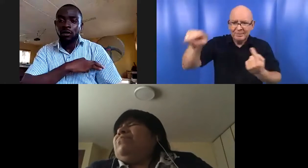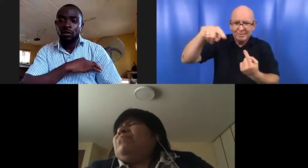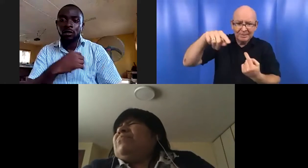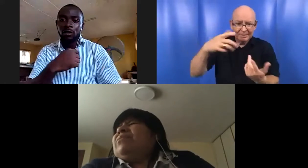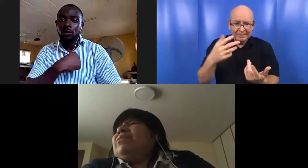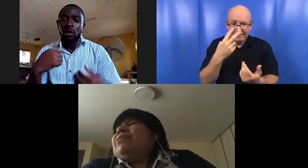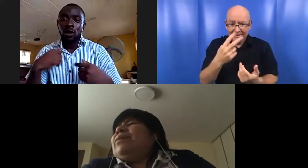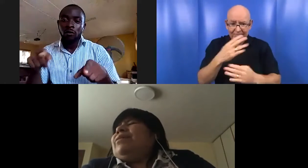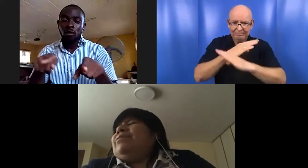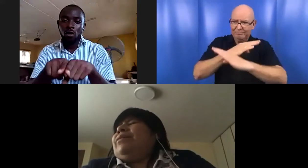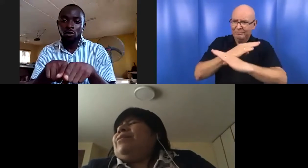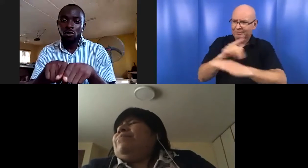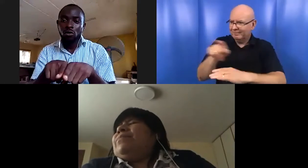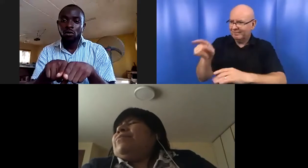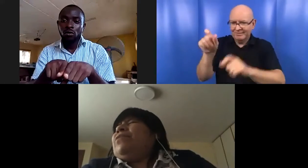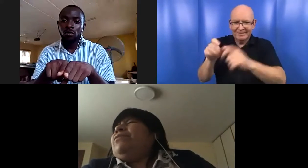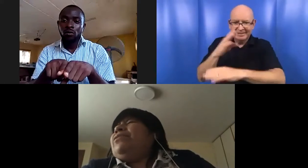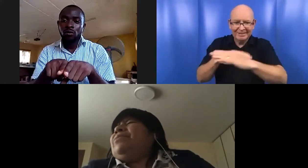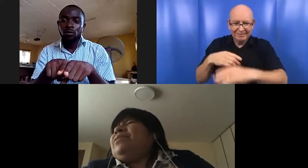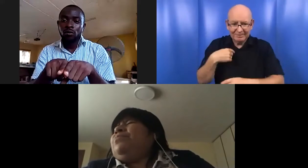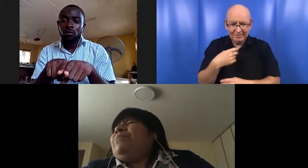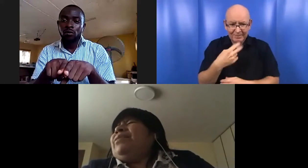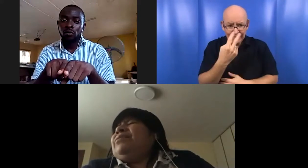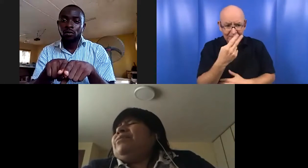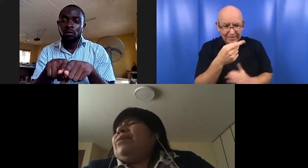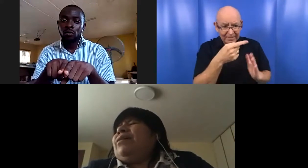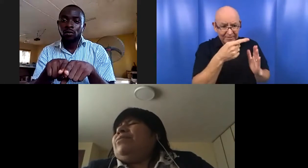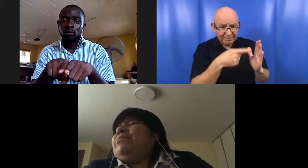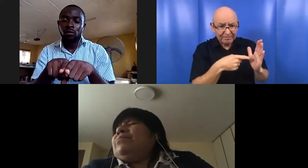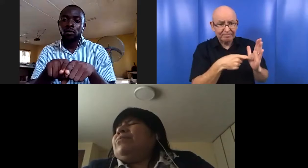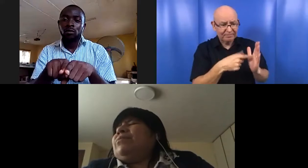also the regular services provided,